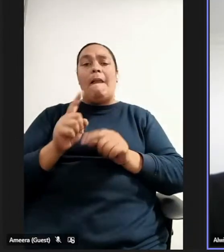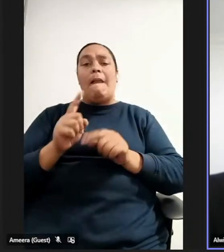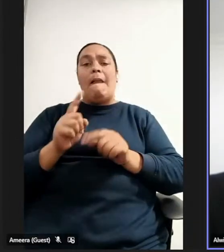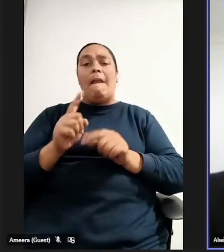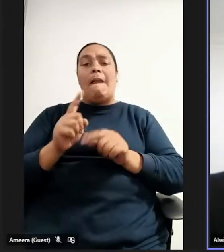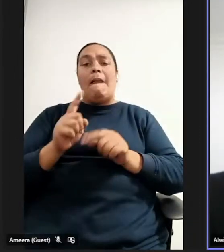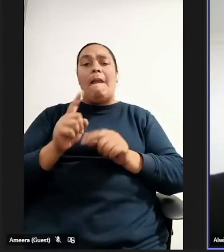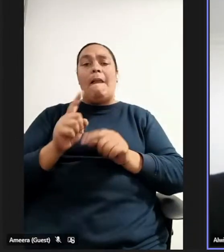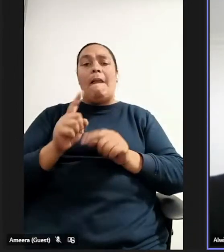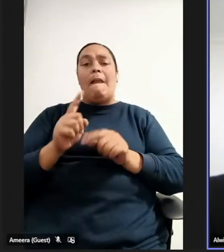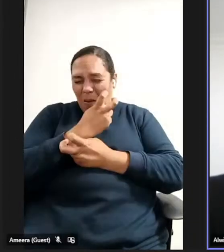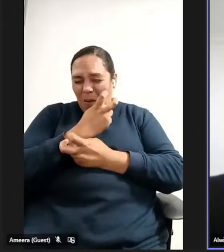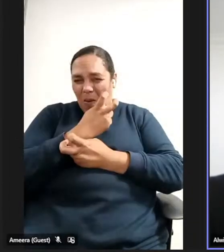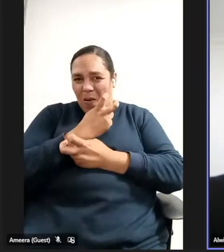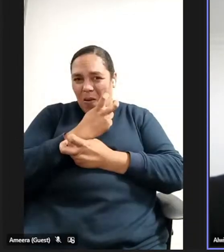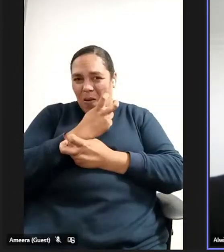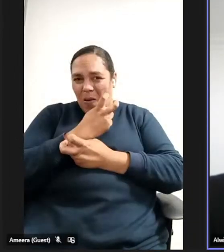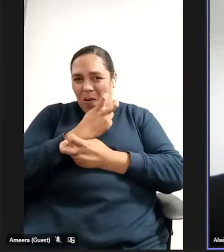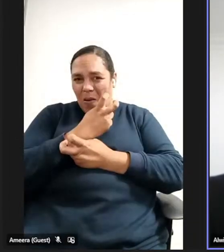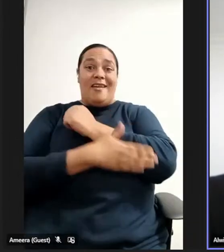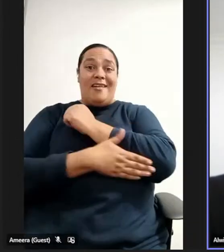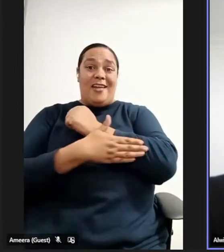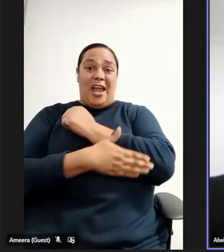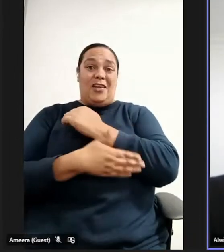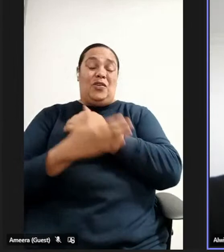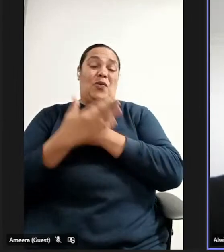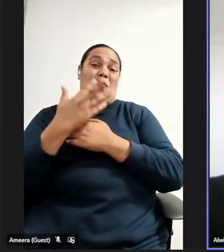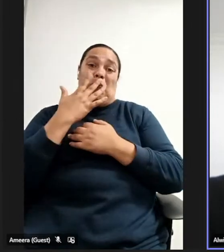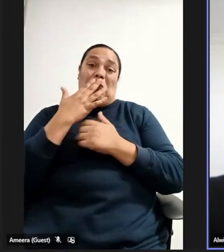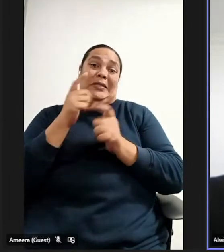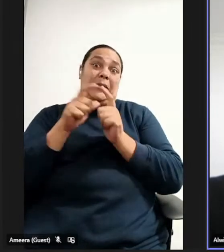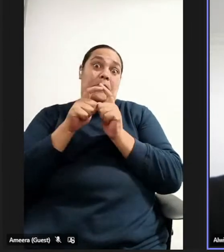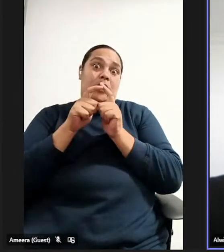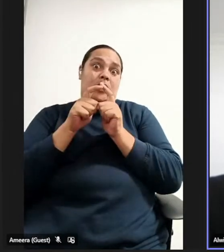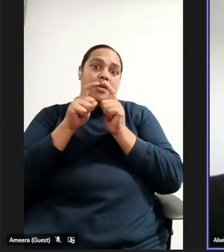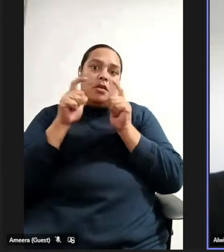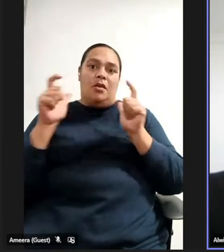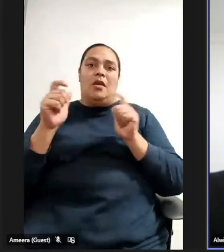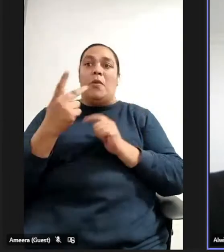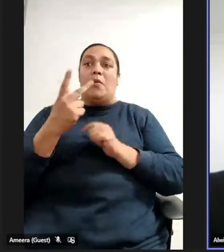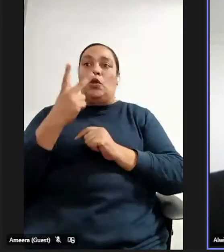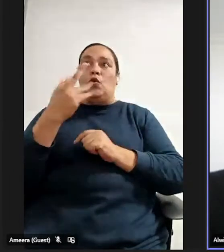put the country at risk for at least 2 to 3 weeks before we could do